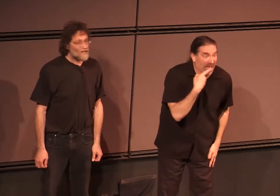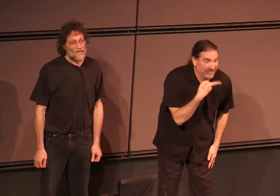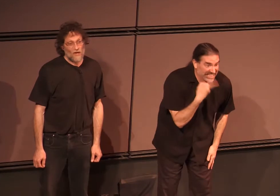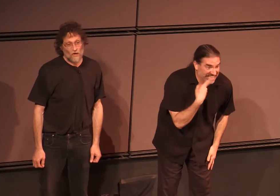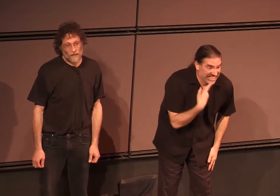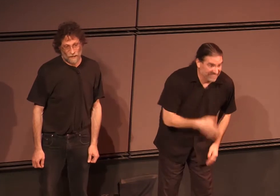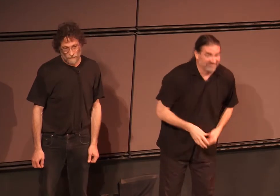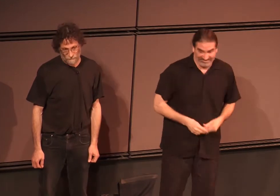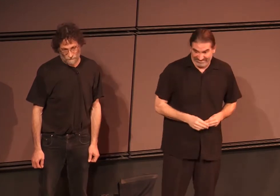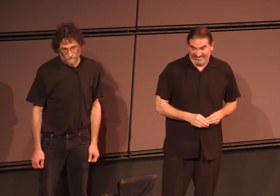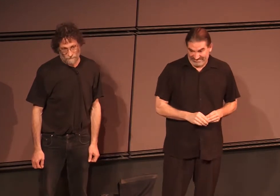hearing